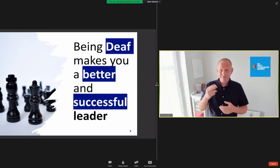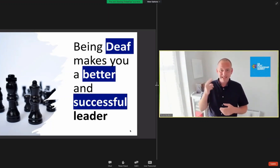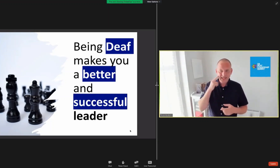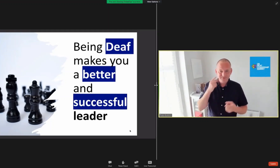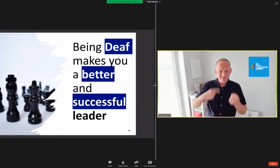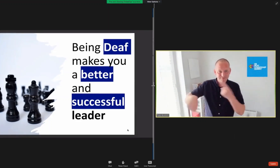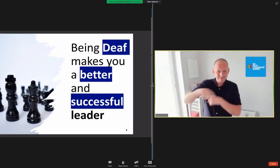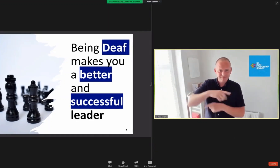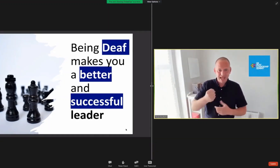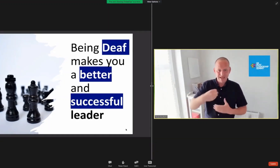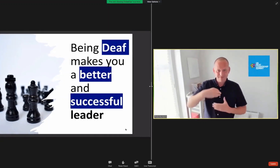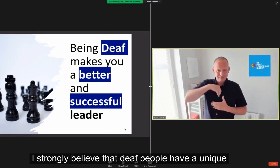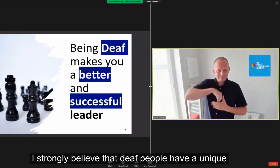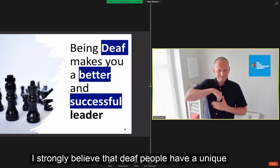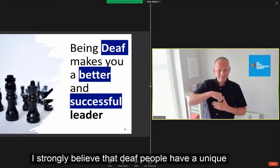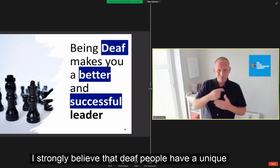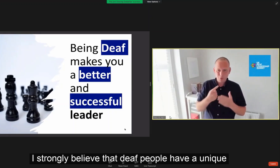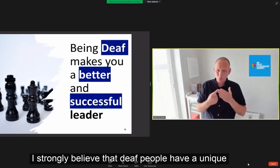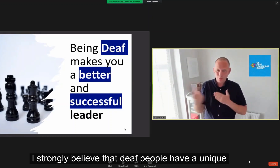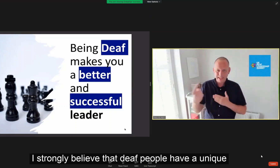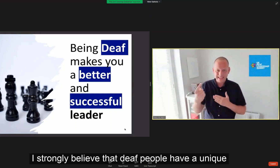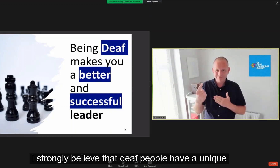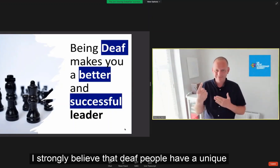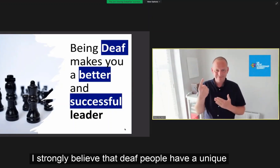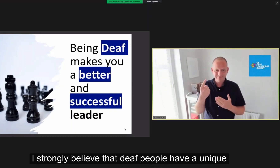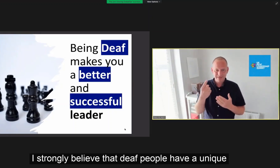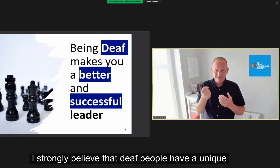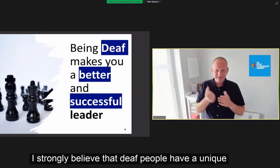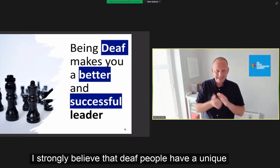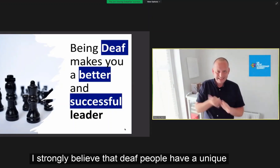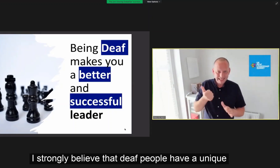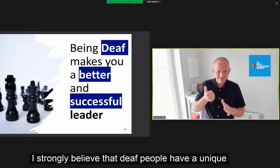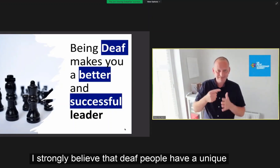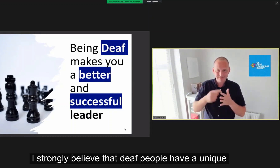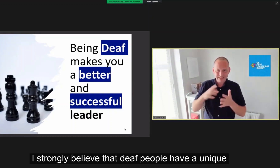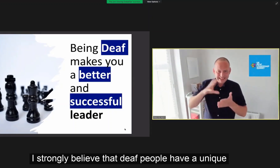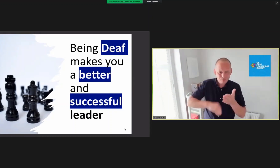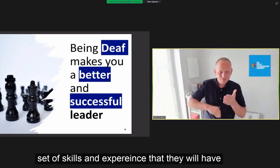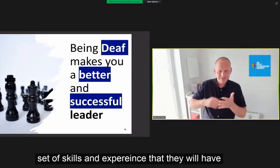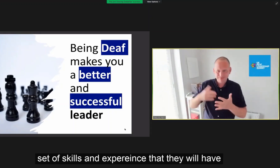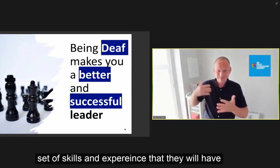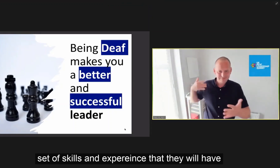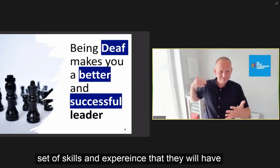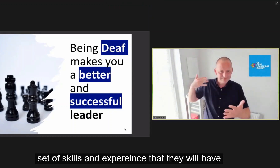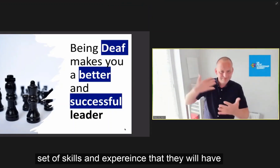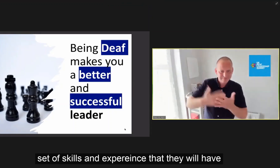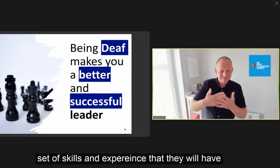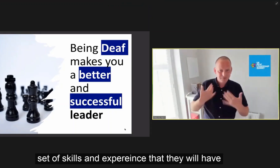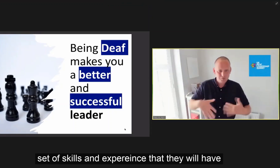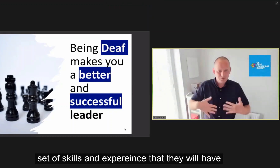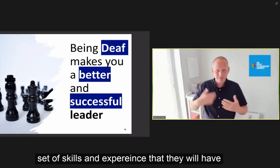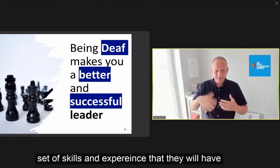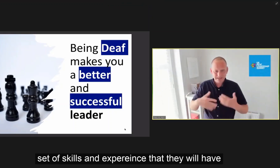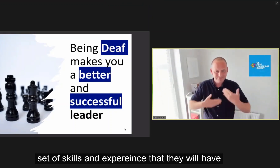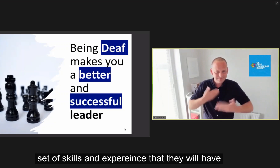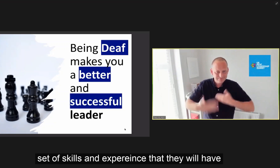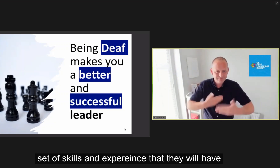I strongly believe that deaf people have a unique set of skills and experience that they will have